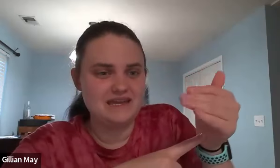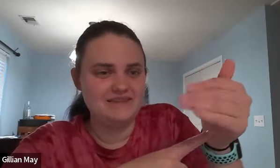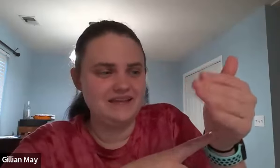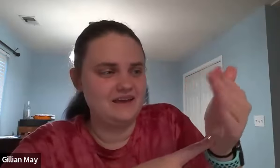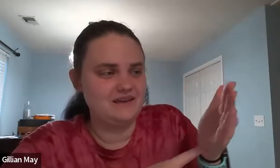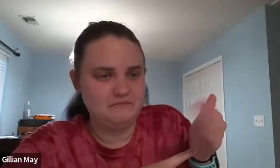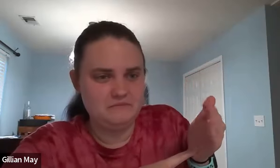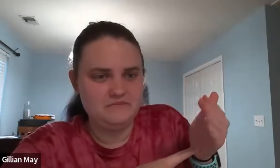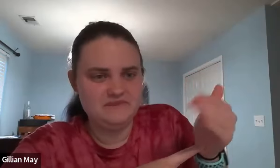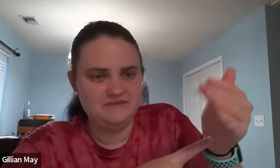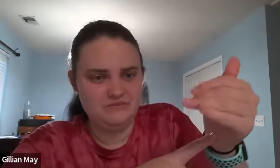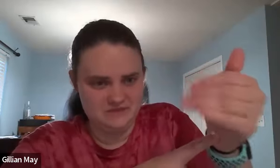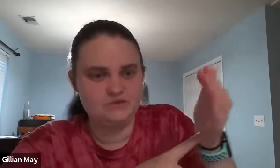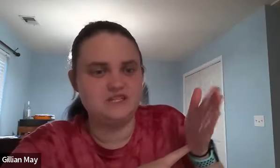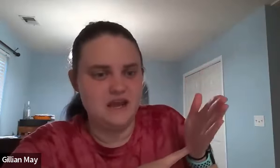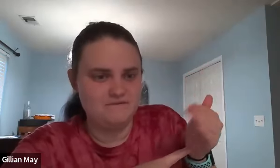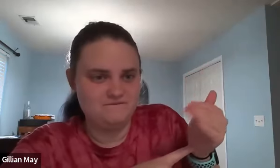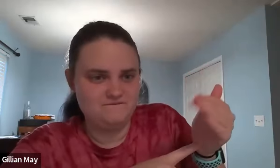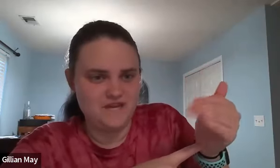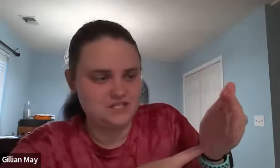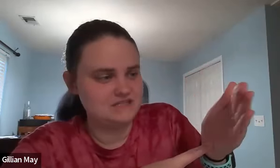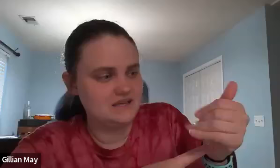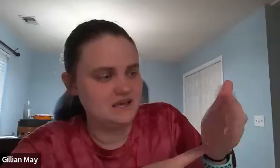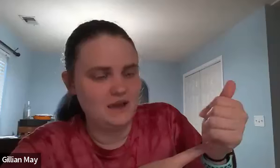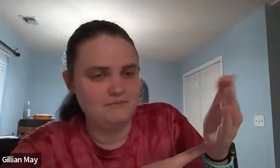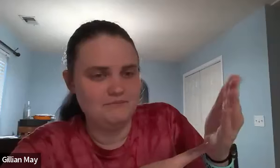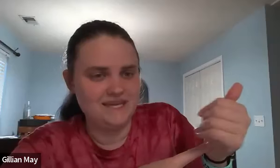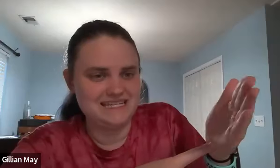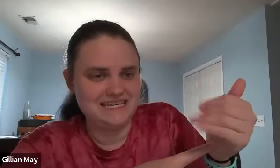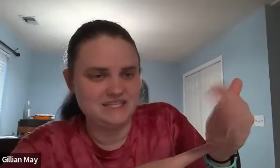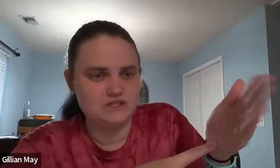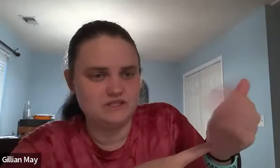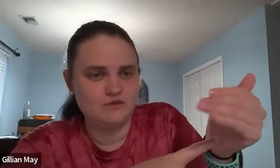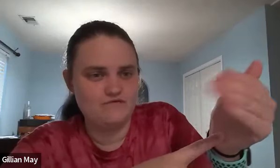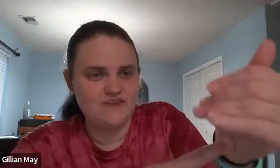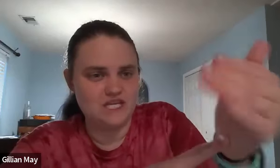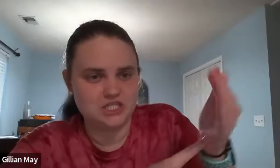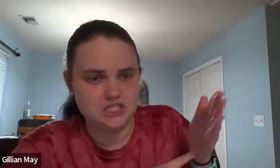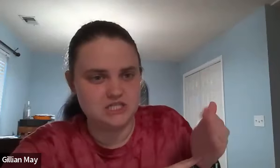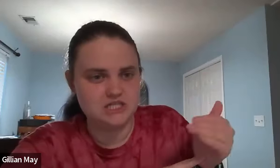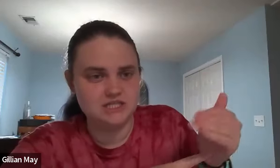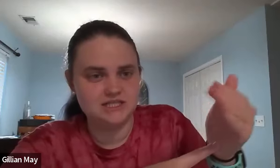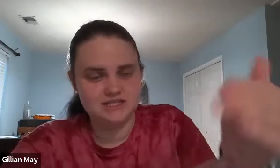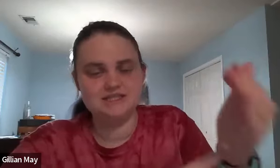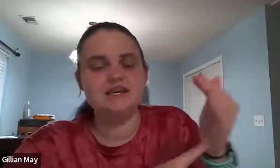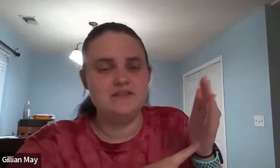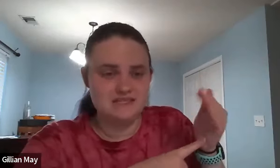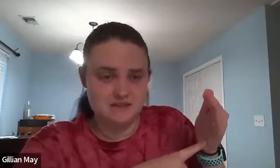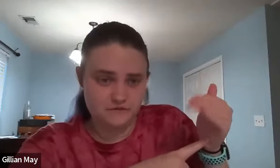like this motion. Yeah, fish. It's like I'm bending it towards me. So fish. And this is the